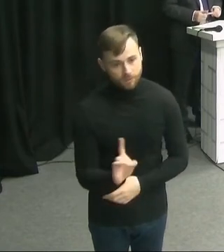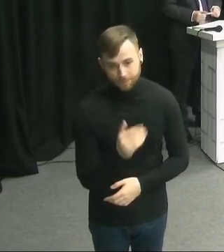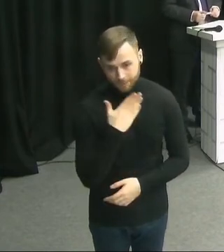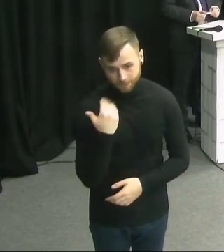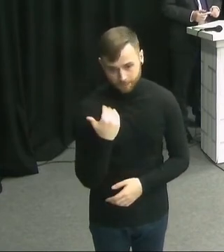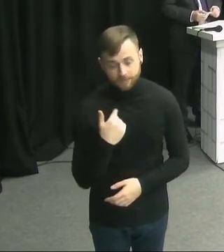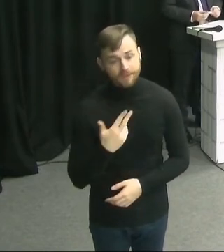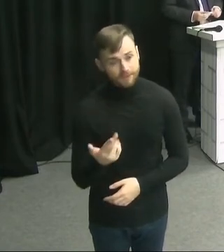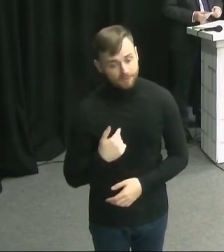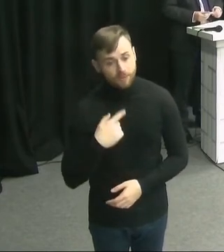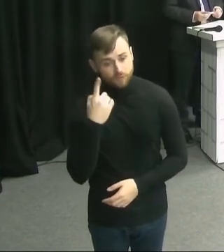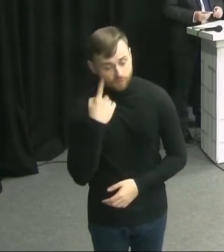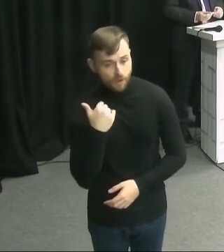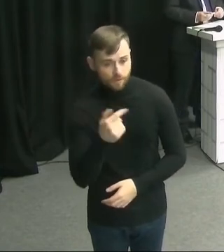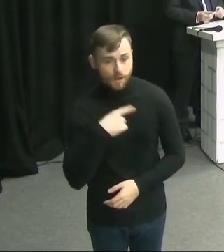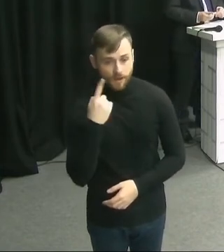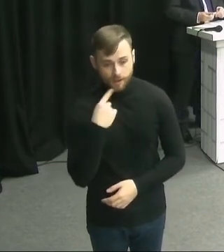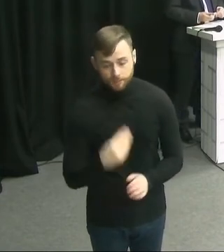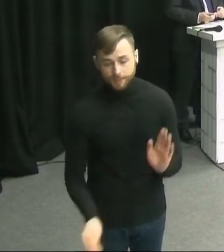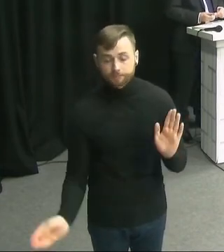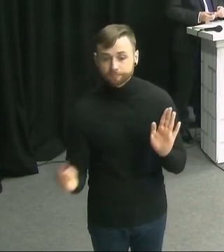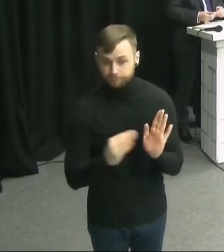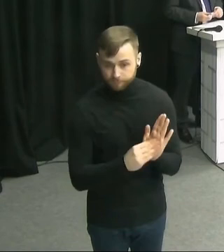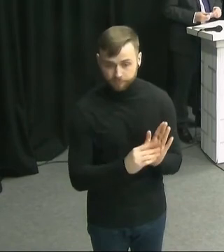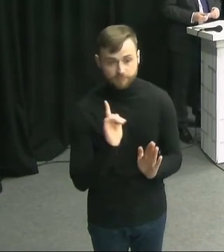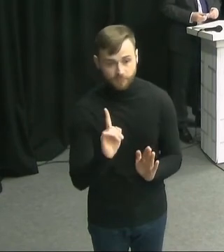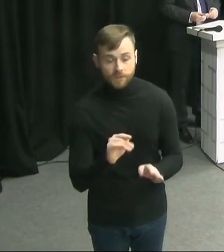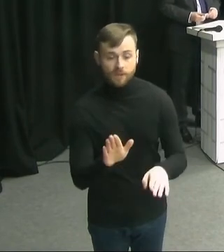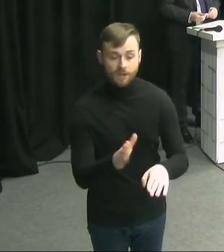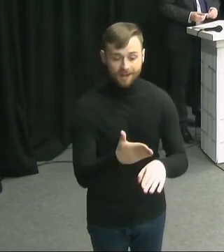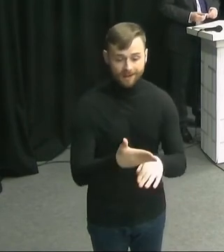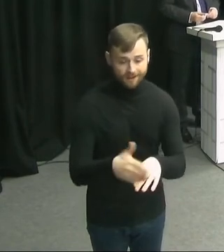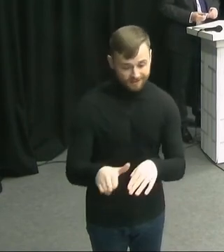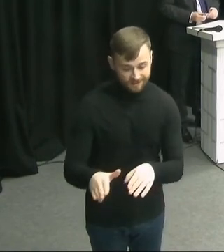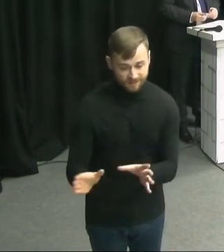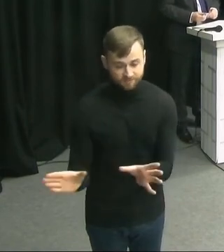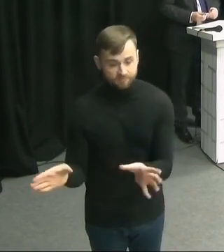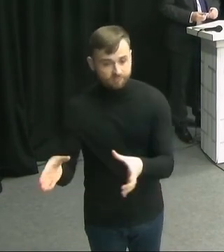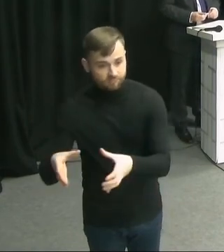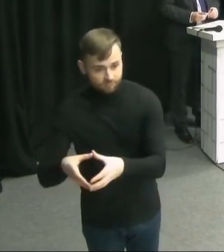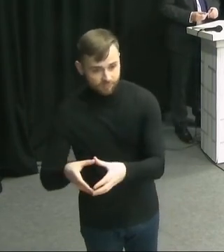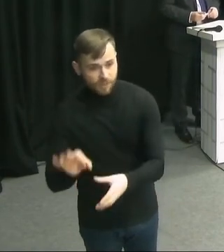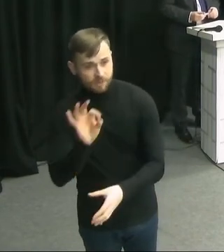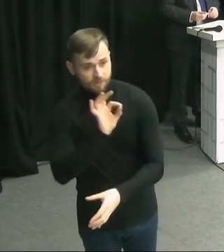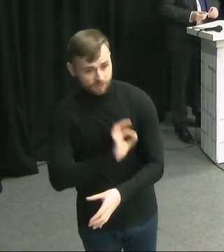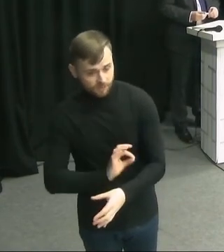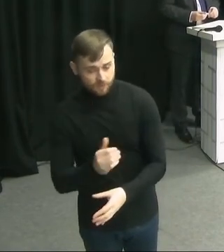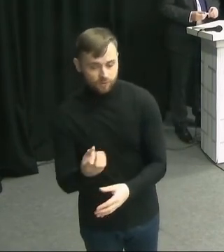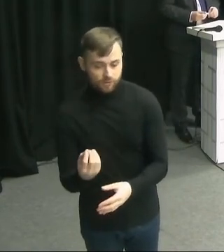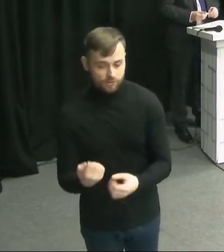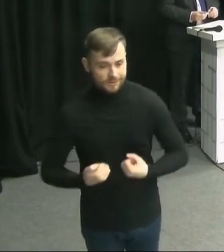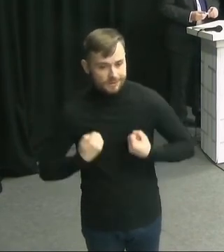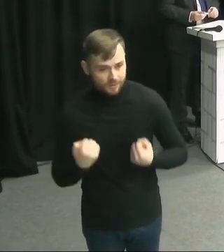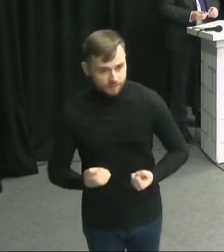give certain discounts for the students. Again, free of charge language courses, we cannot do that. Of course, I